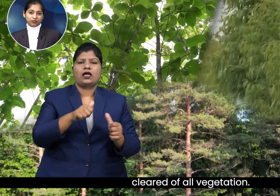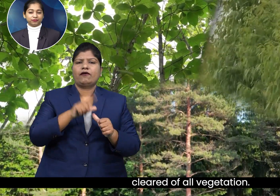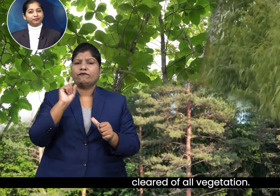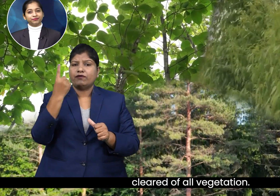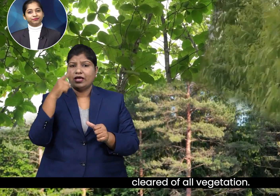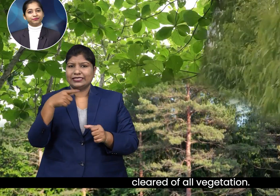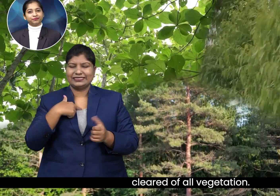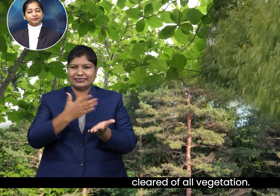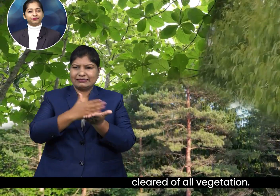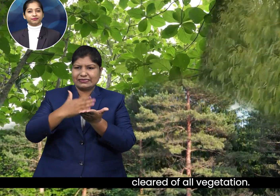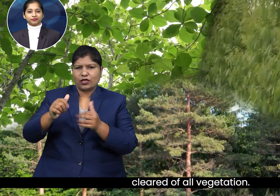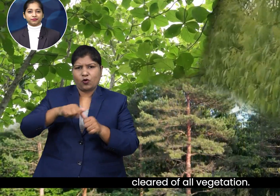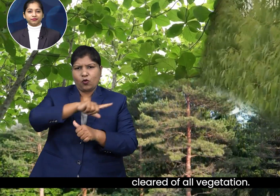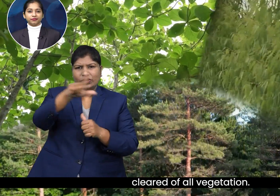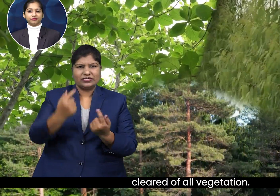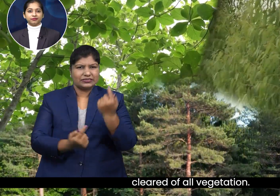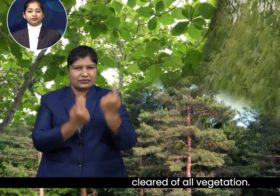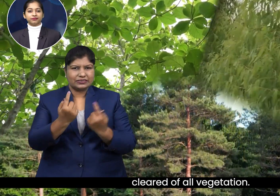vegetation.